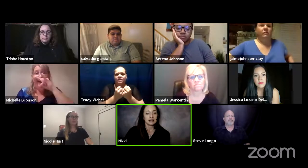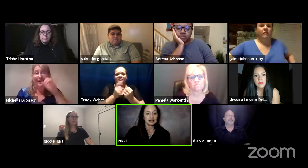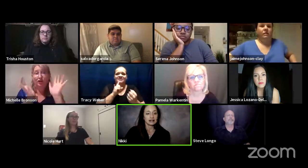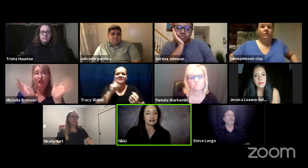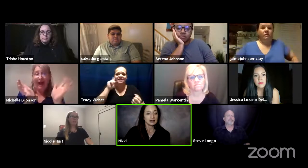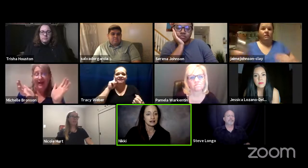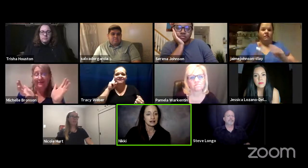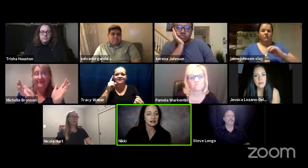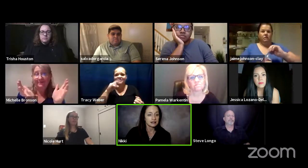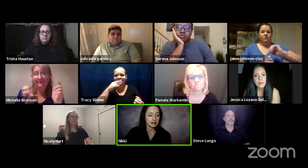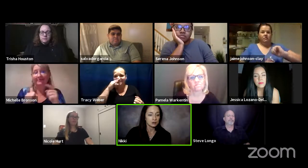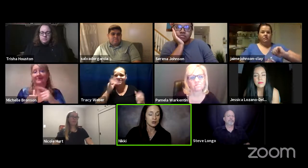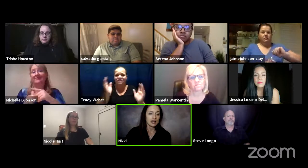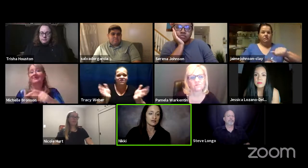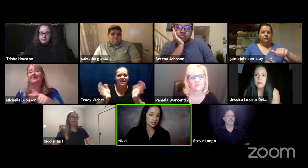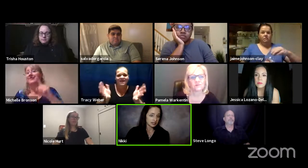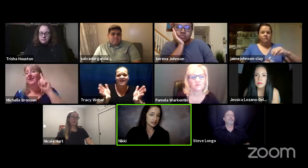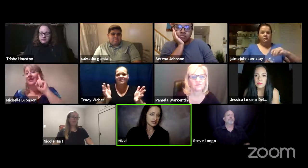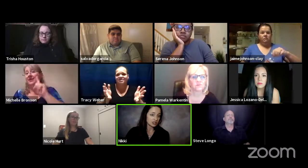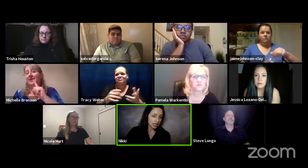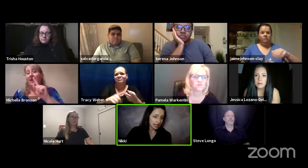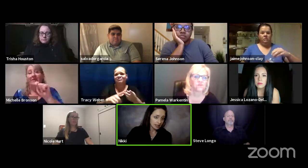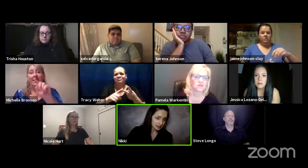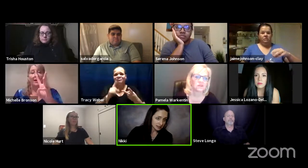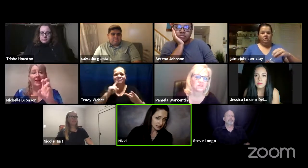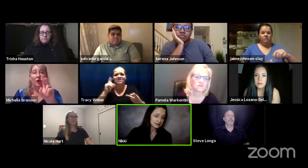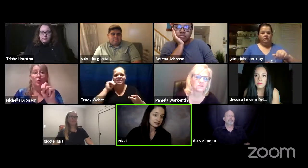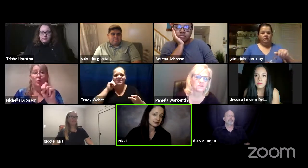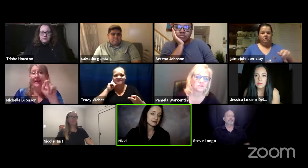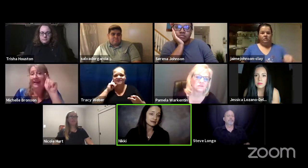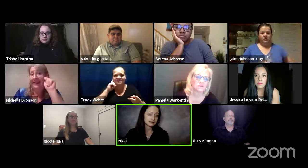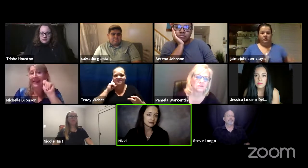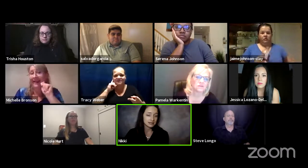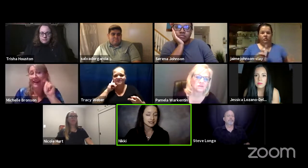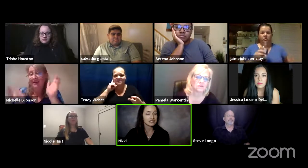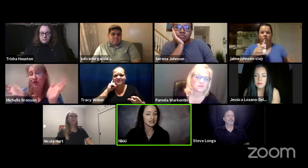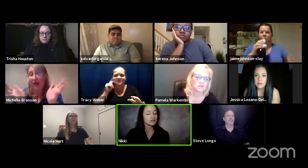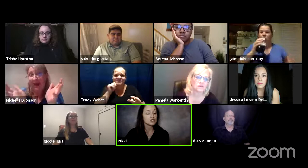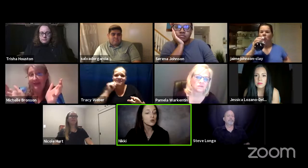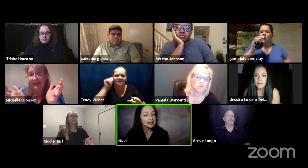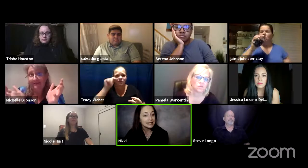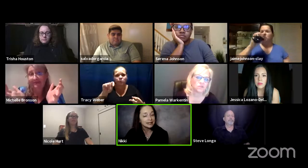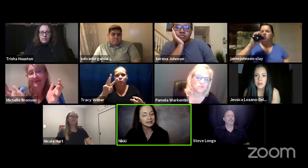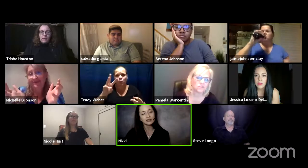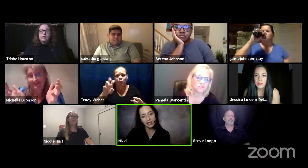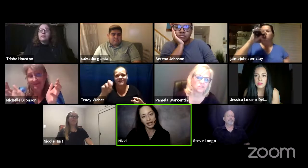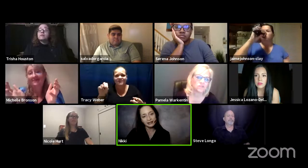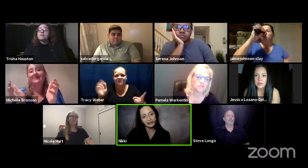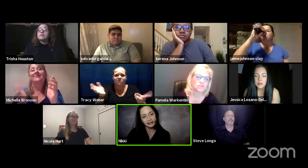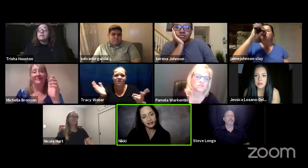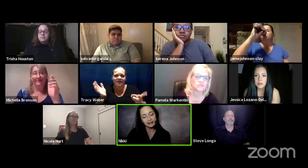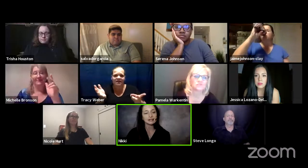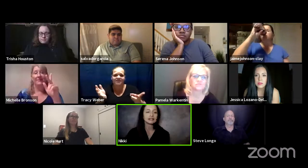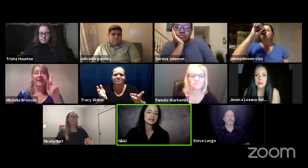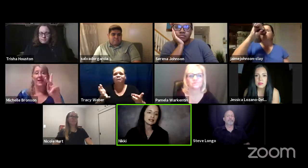and we'll have deaf kid chats, deaf tween chats. For